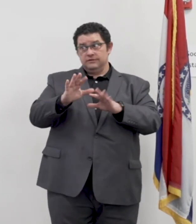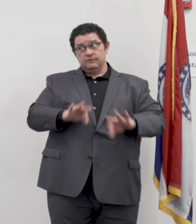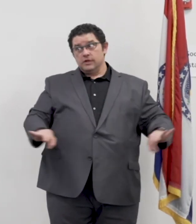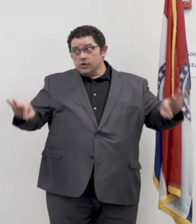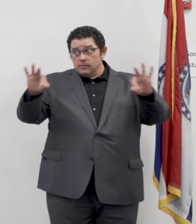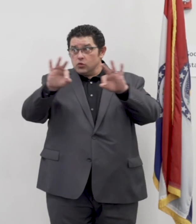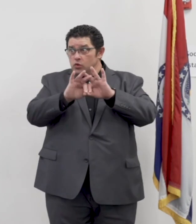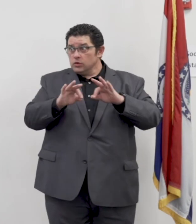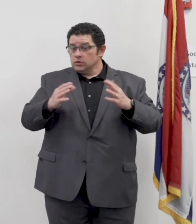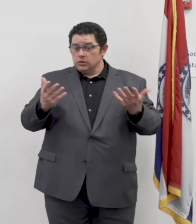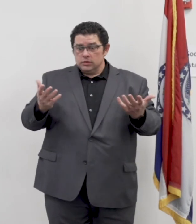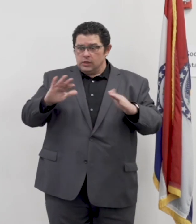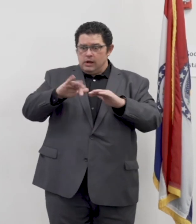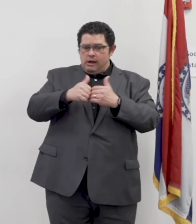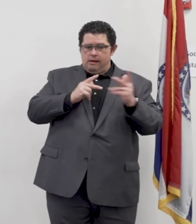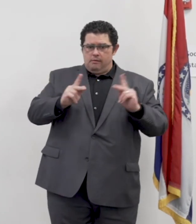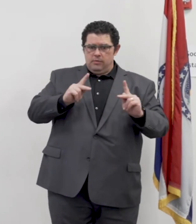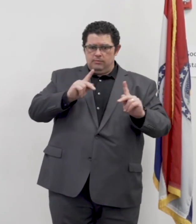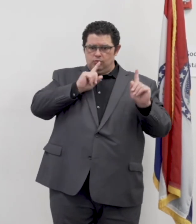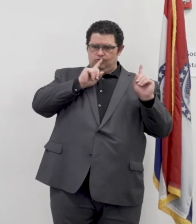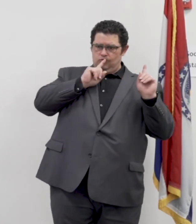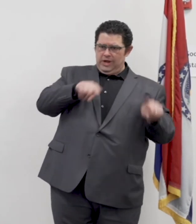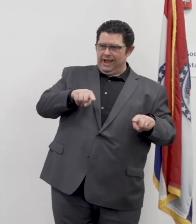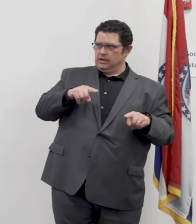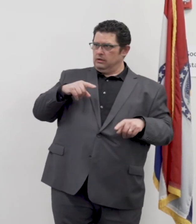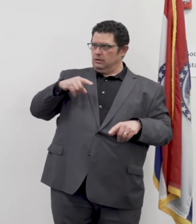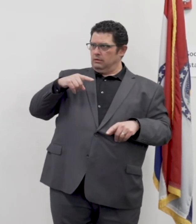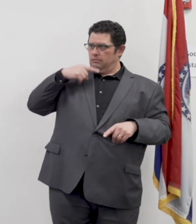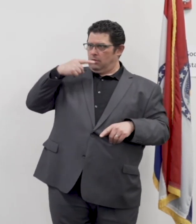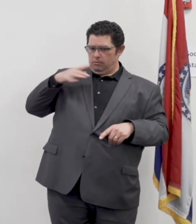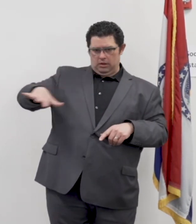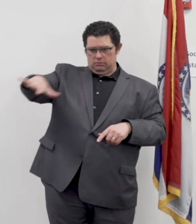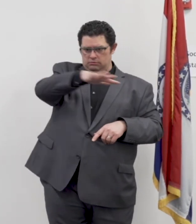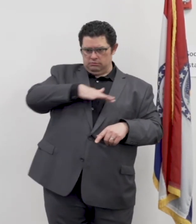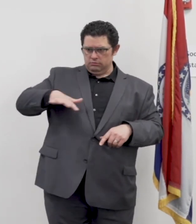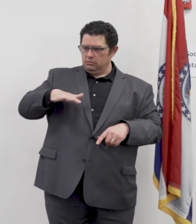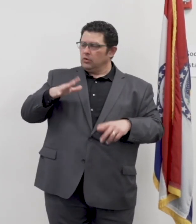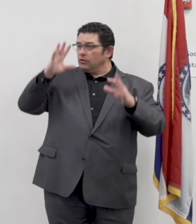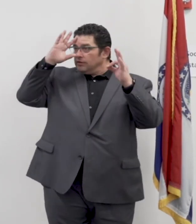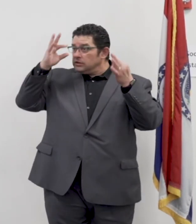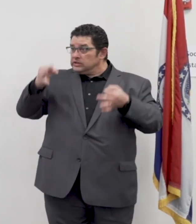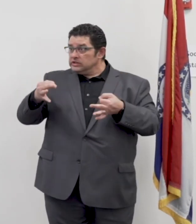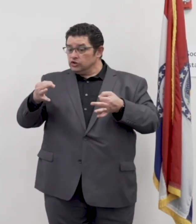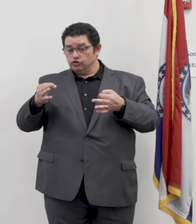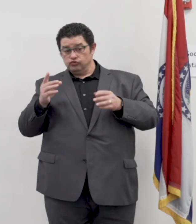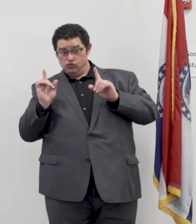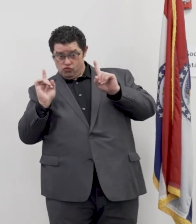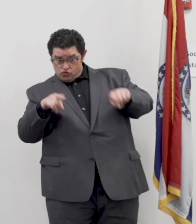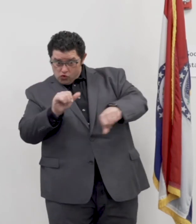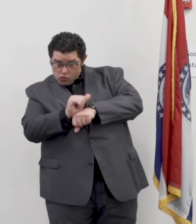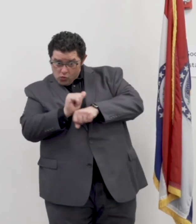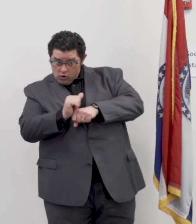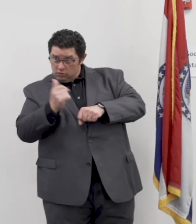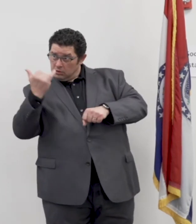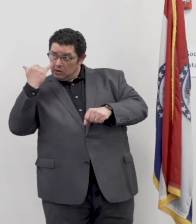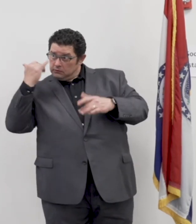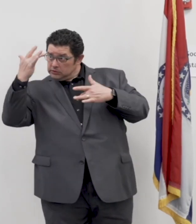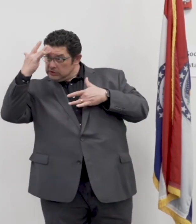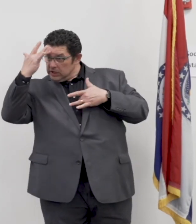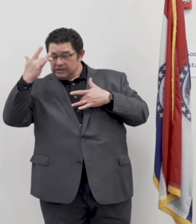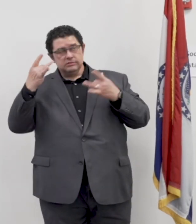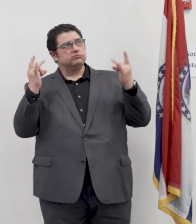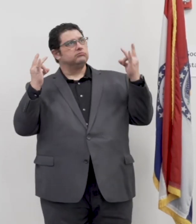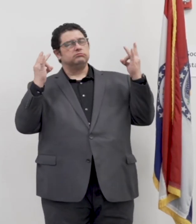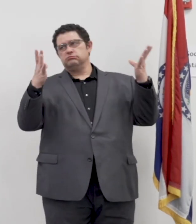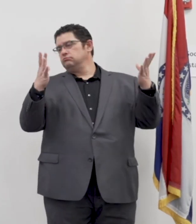how people react in public. Those decisions, a decision to go to work when you're sick is a